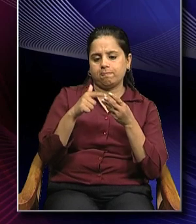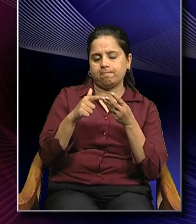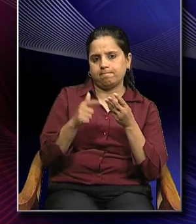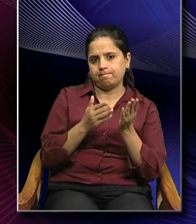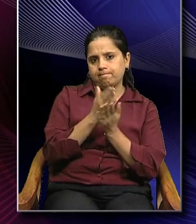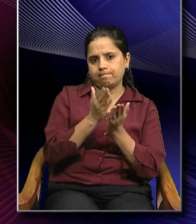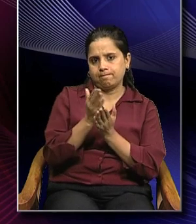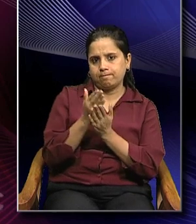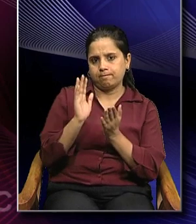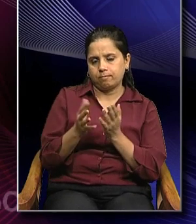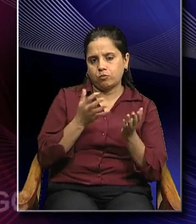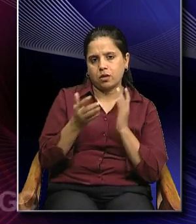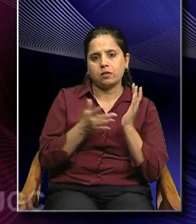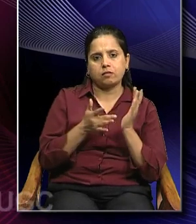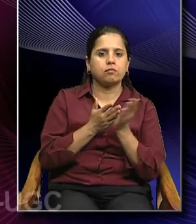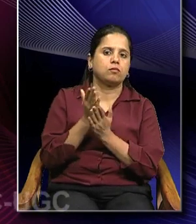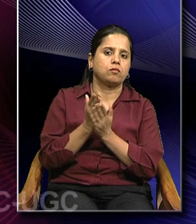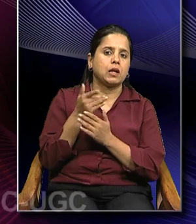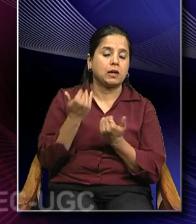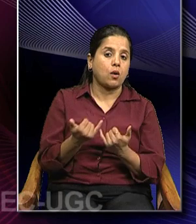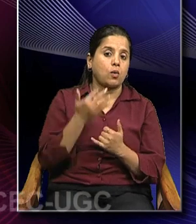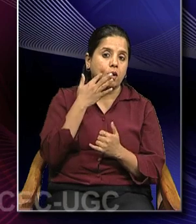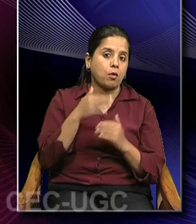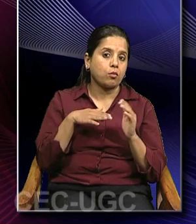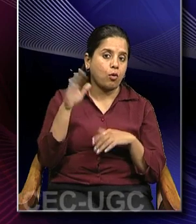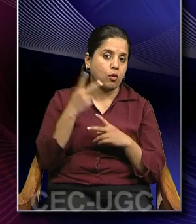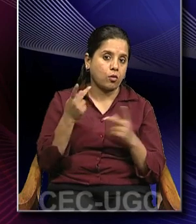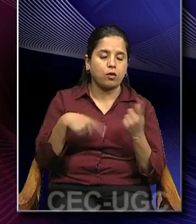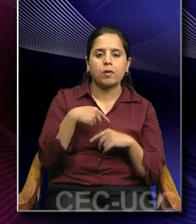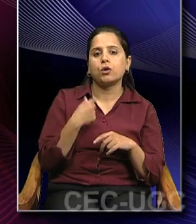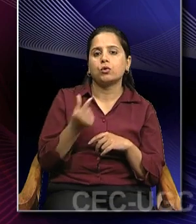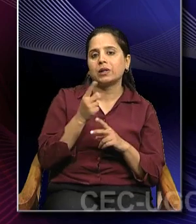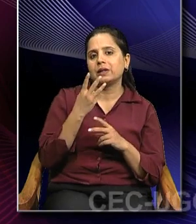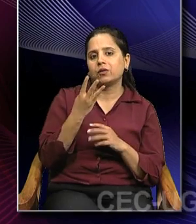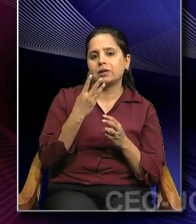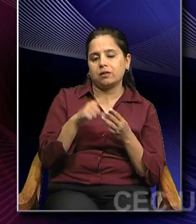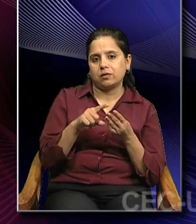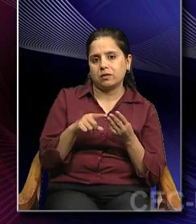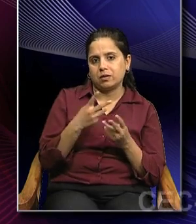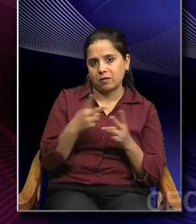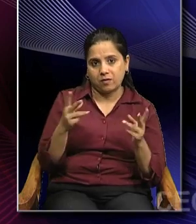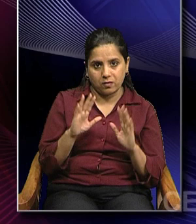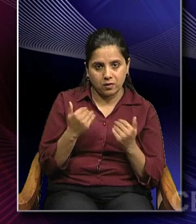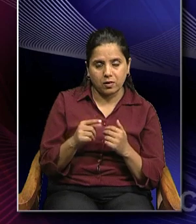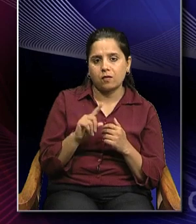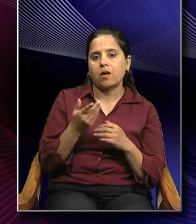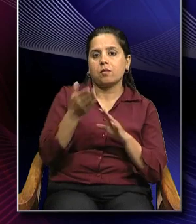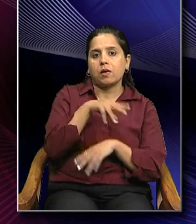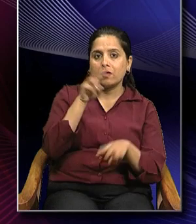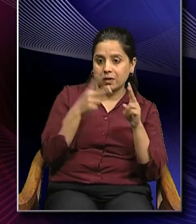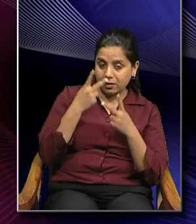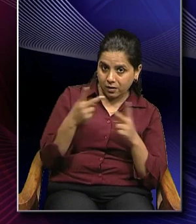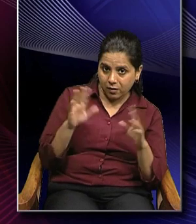marketing techniques, which are very much prominent nowadays. We use three different types of marketing. One is predictive, second